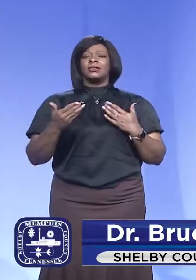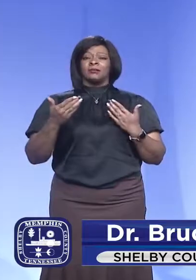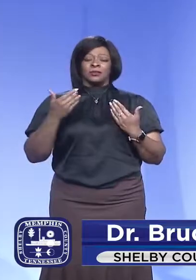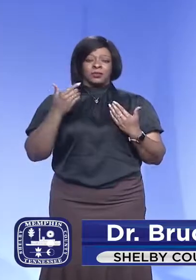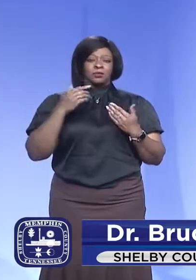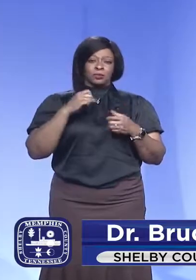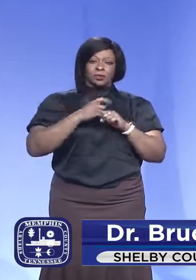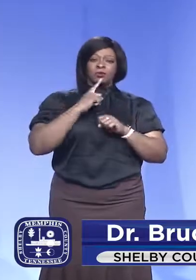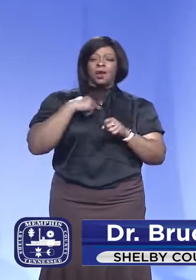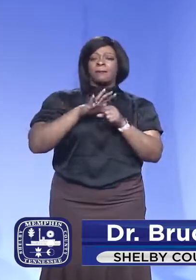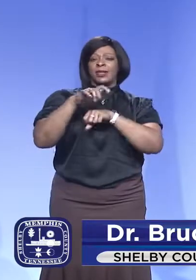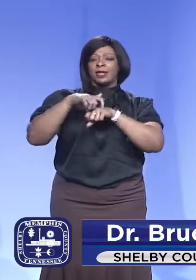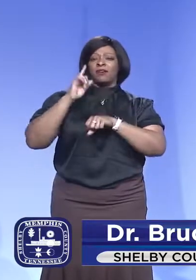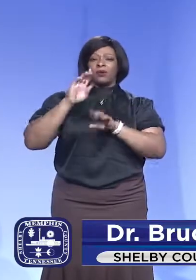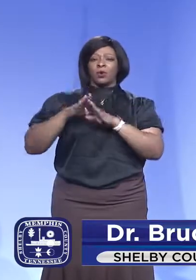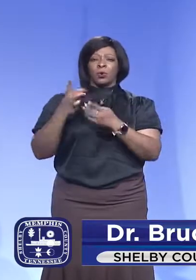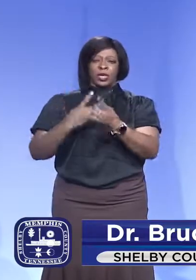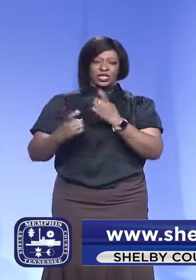time for questions.